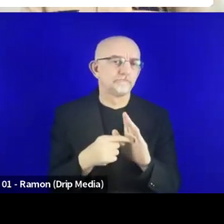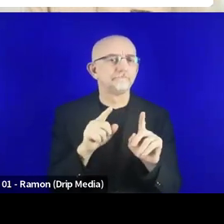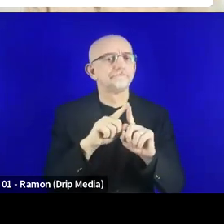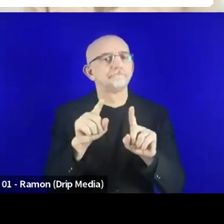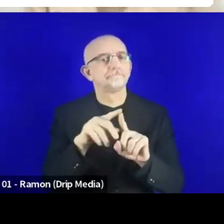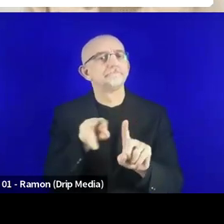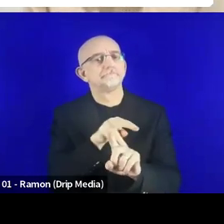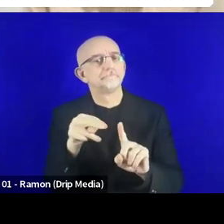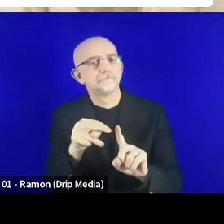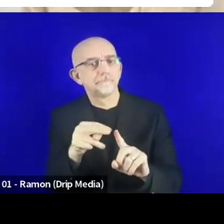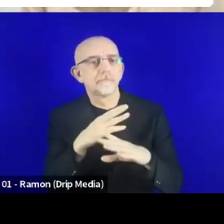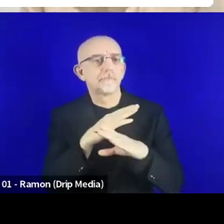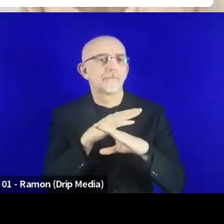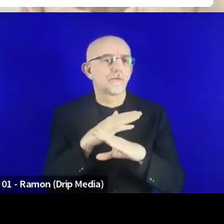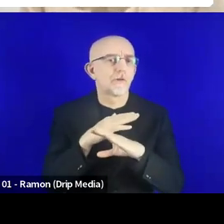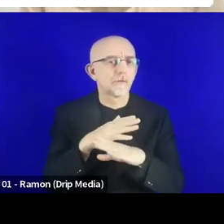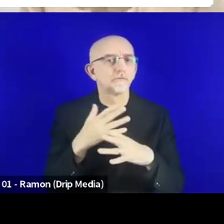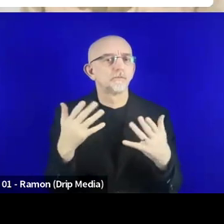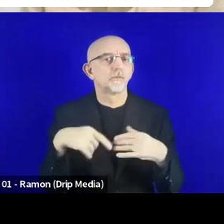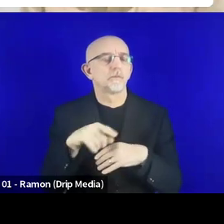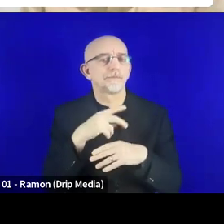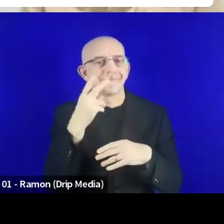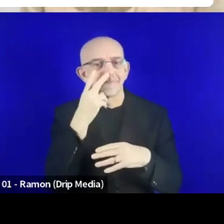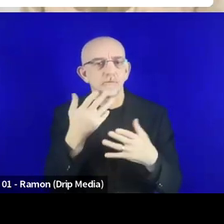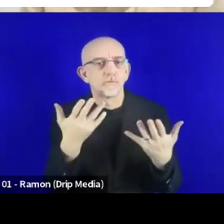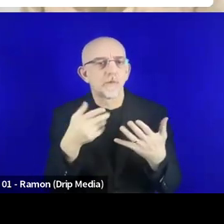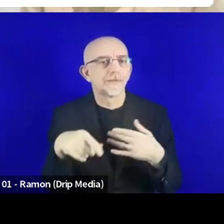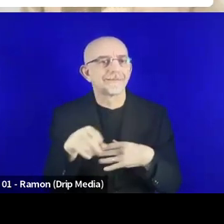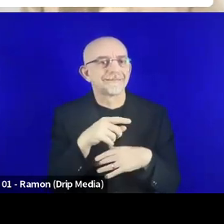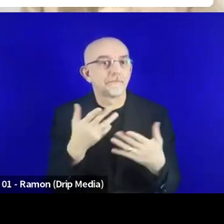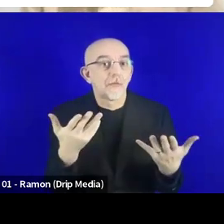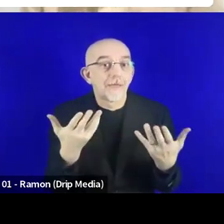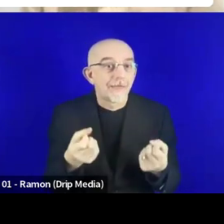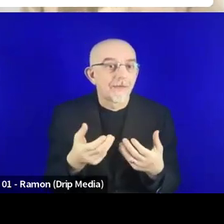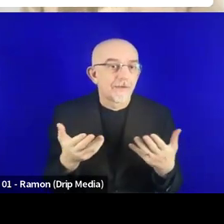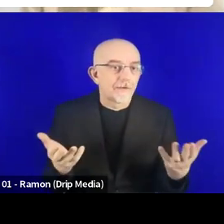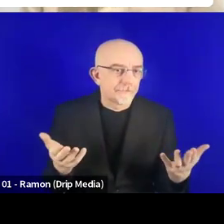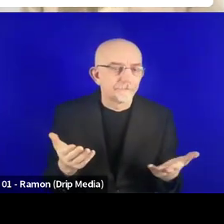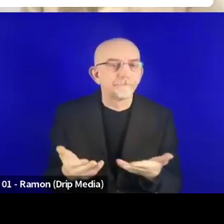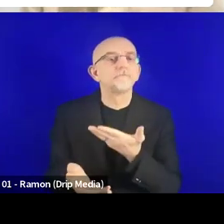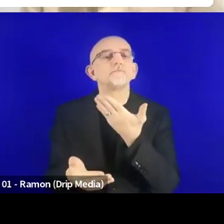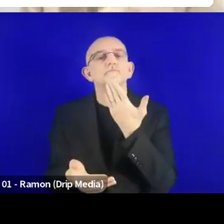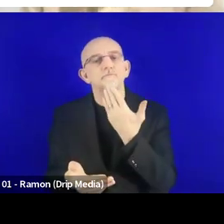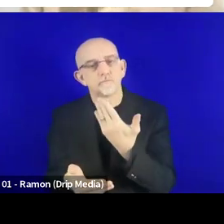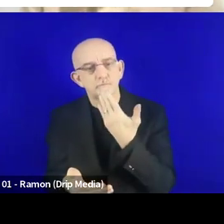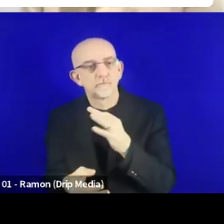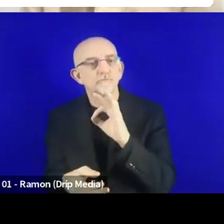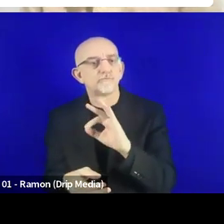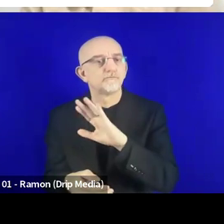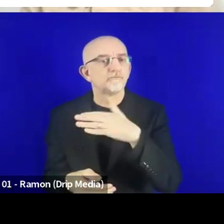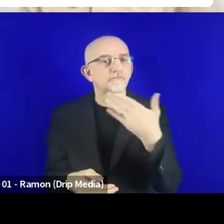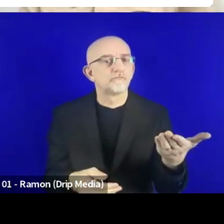Fantastic. Thanks very much, Joseph. I've also posted in the Q&A a link to a report looking at the Nepal system, which is about functional assessments